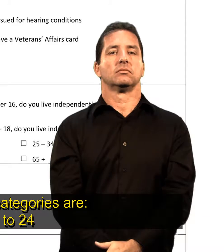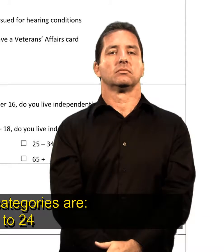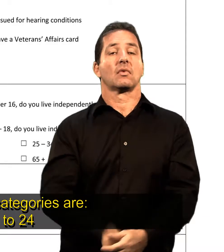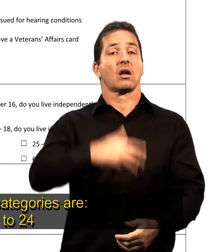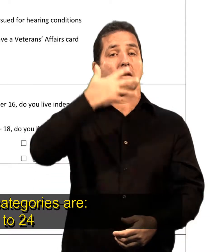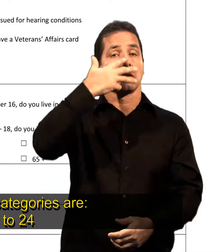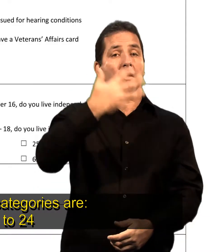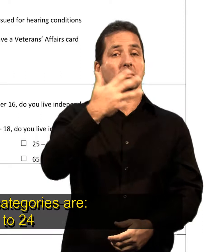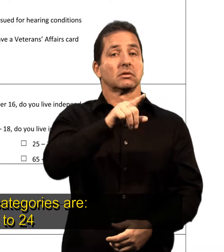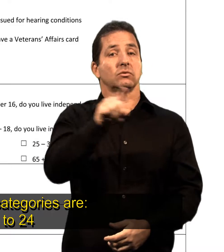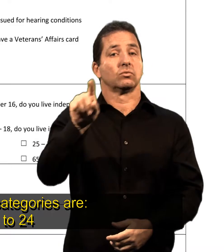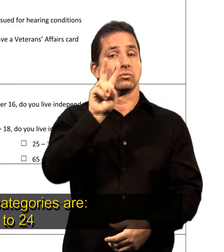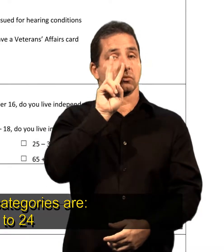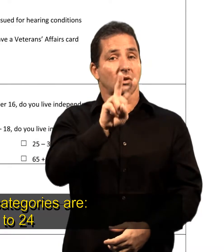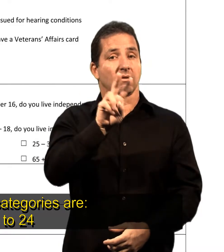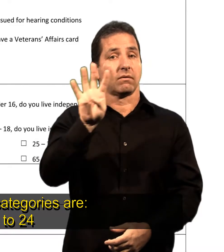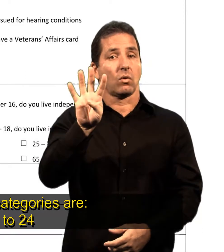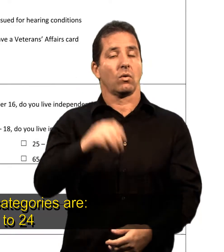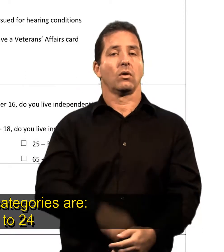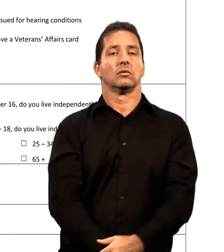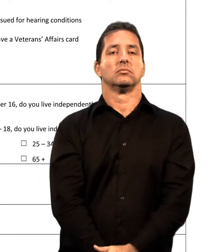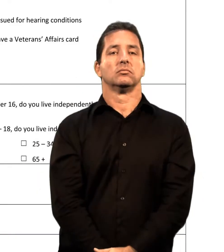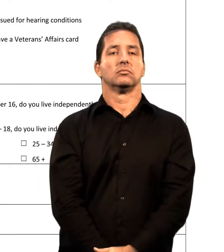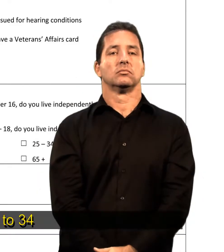The other categories are 19 to 24,